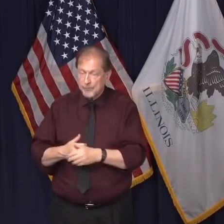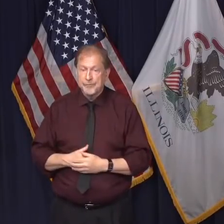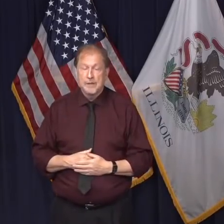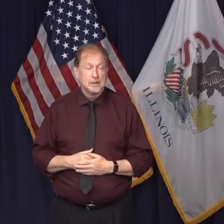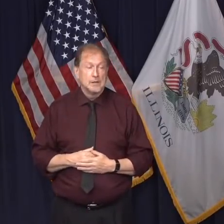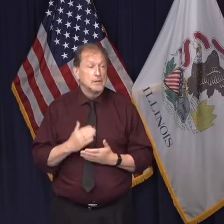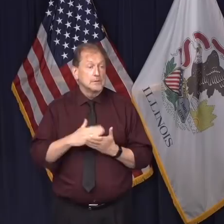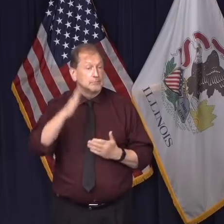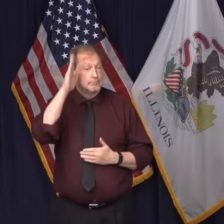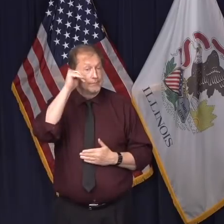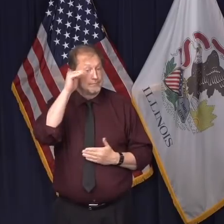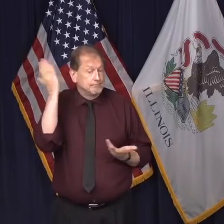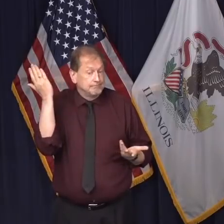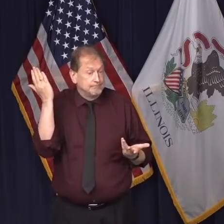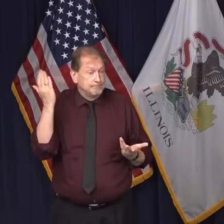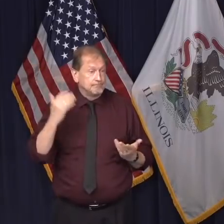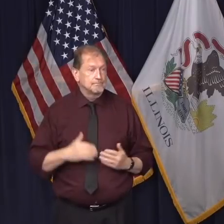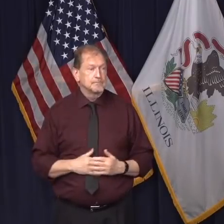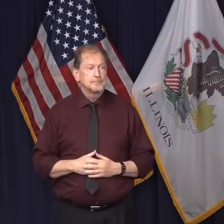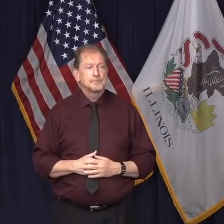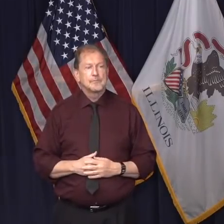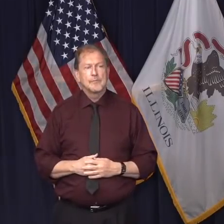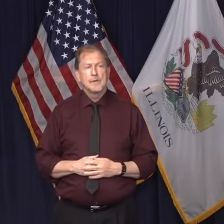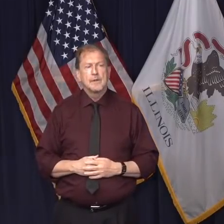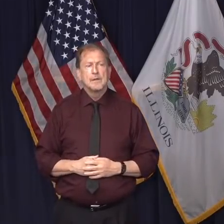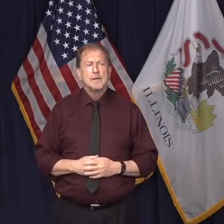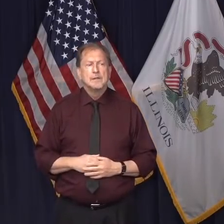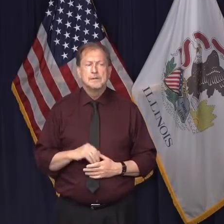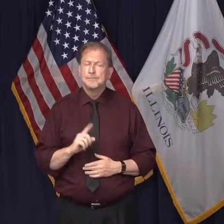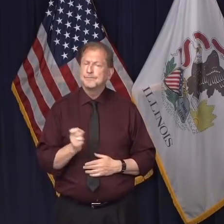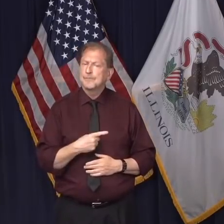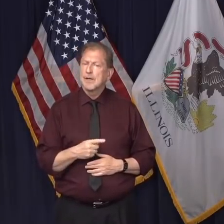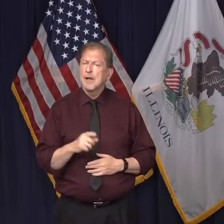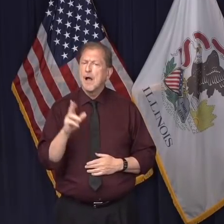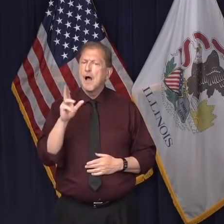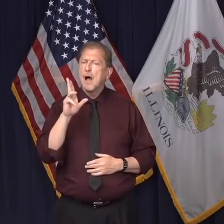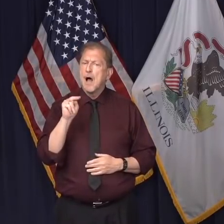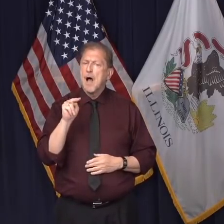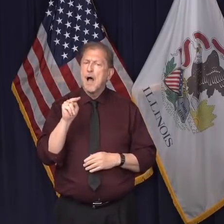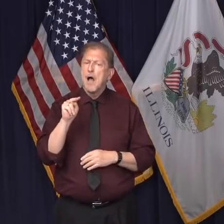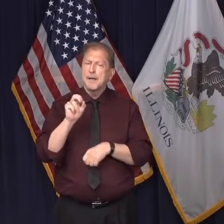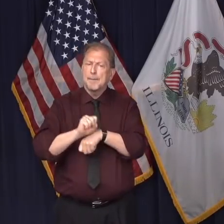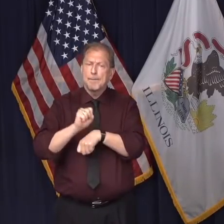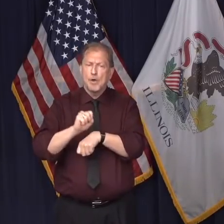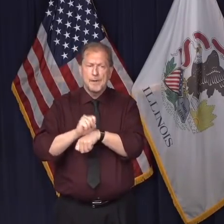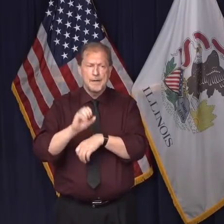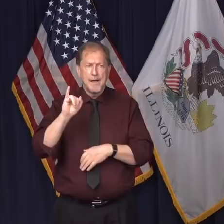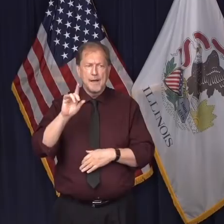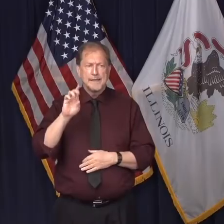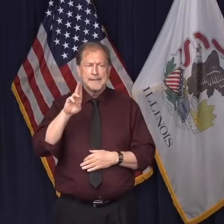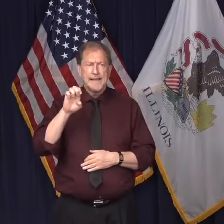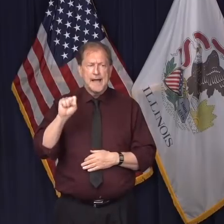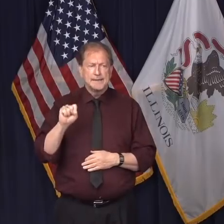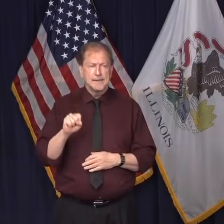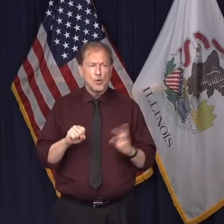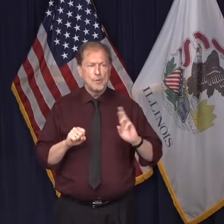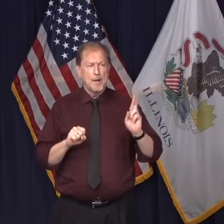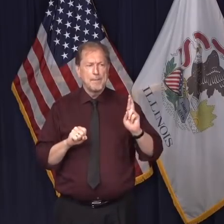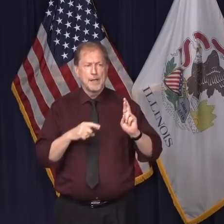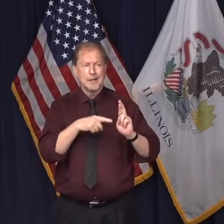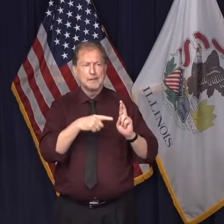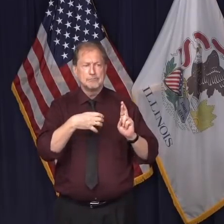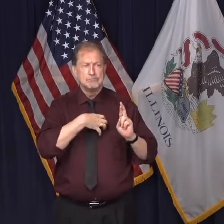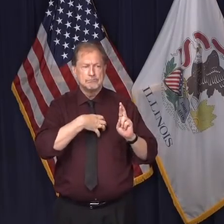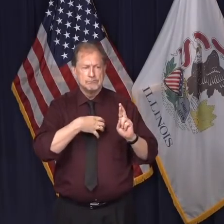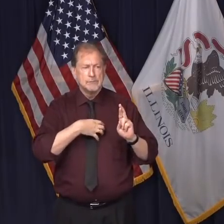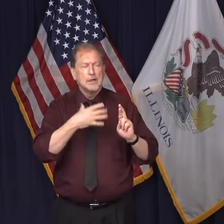some have ignored that. A couple of questions on IDES. Republicans held a news conference today calling for